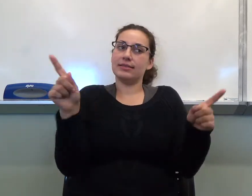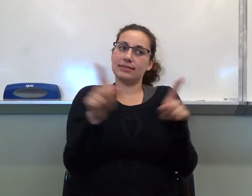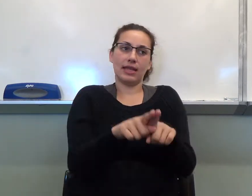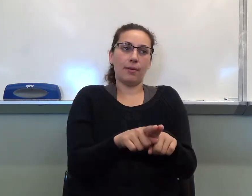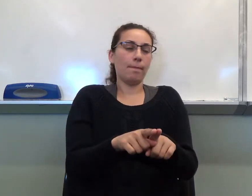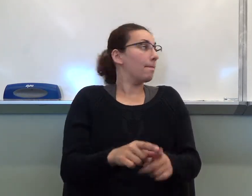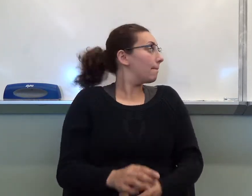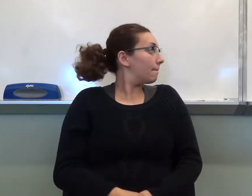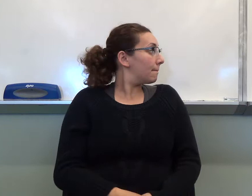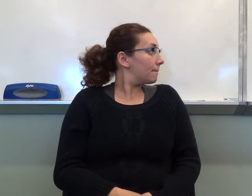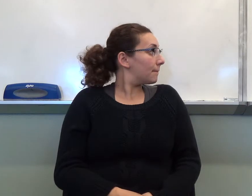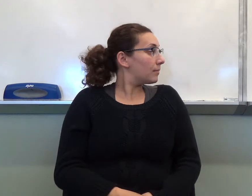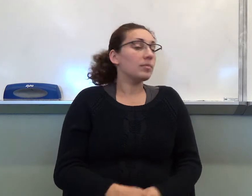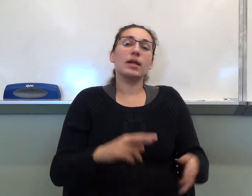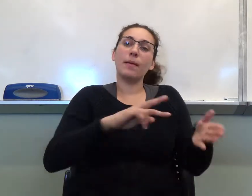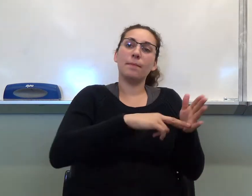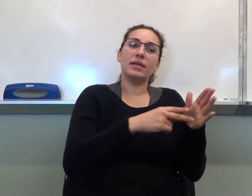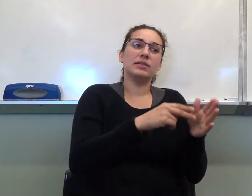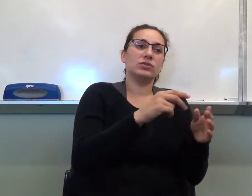cubic centimeter.